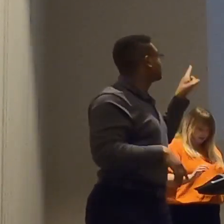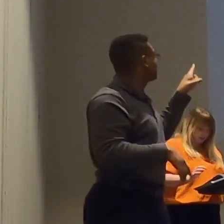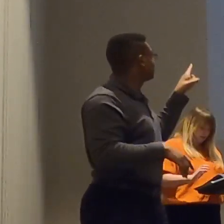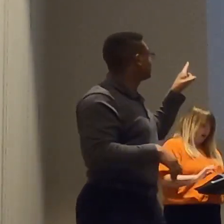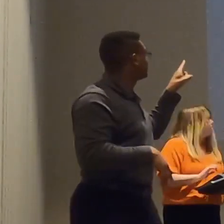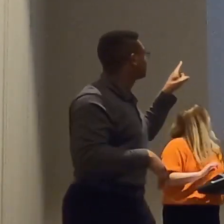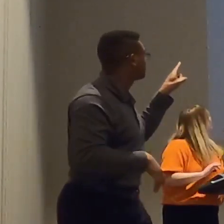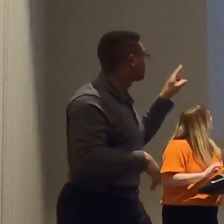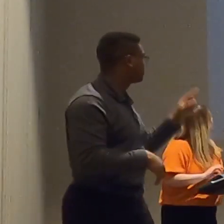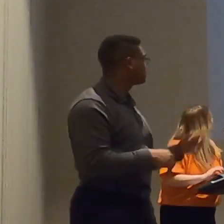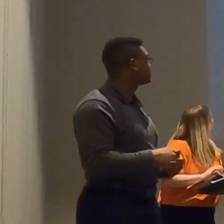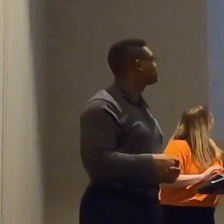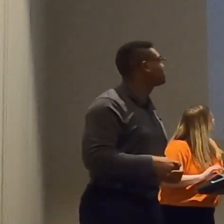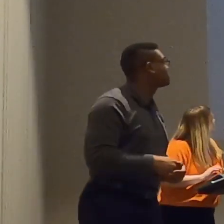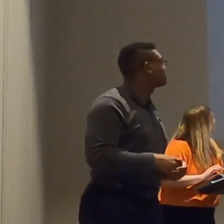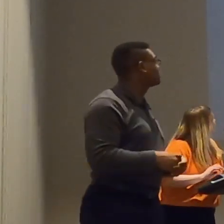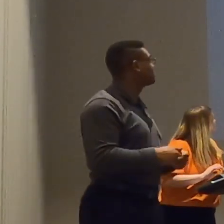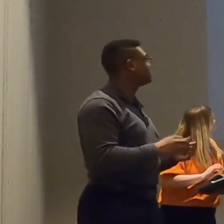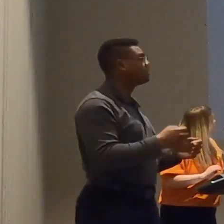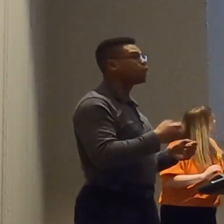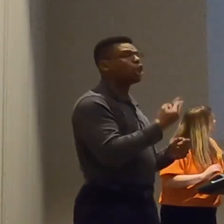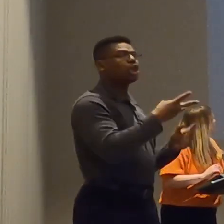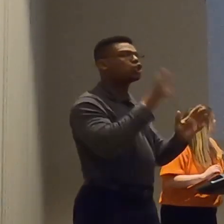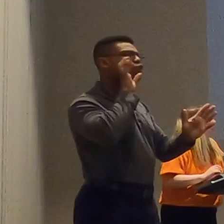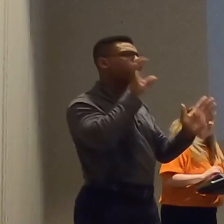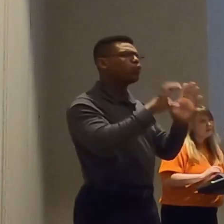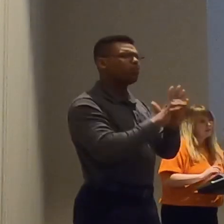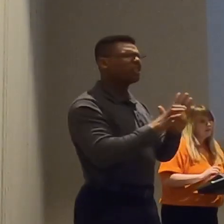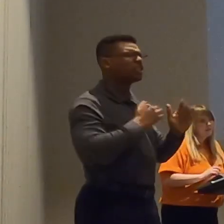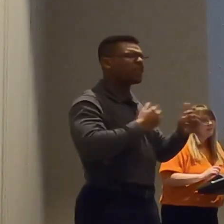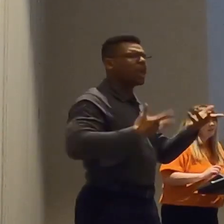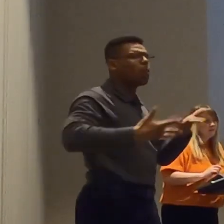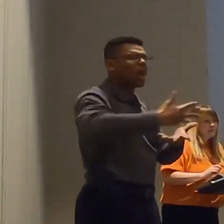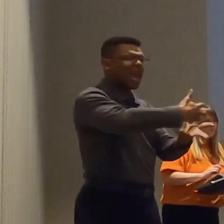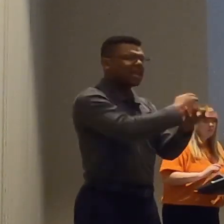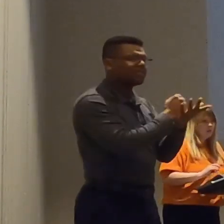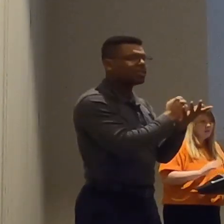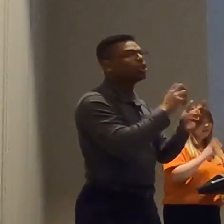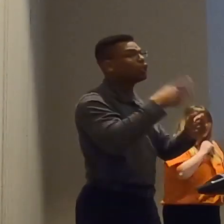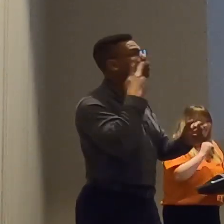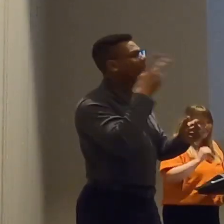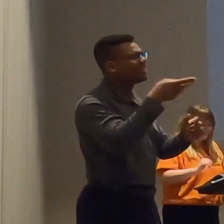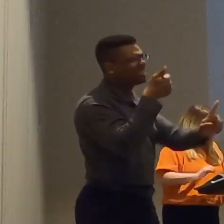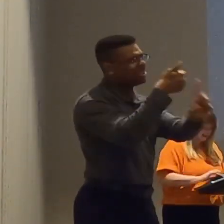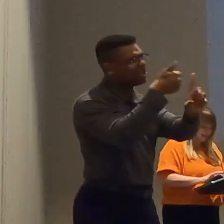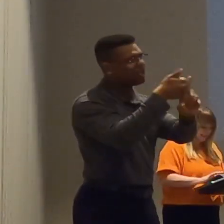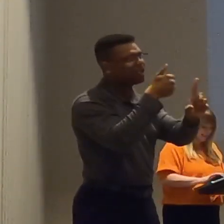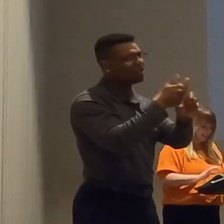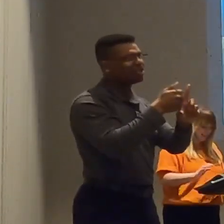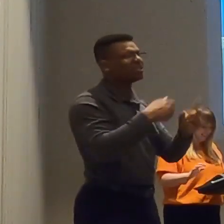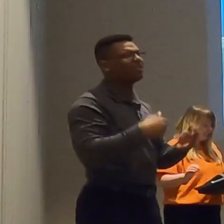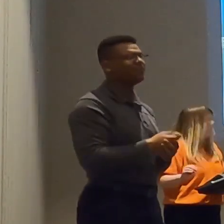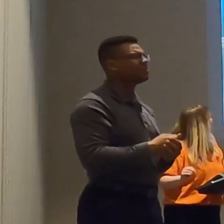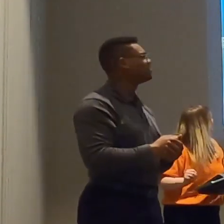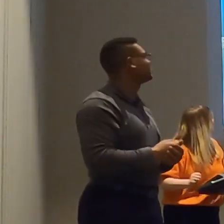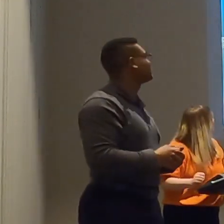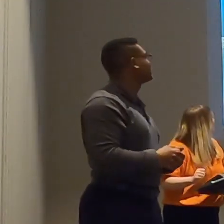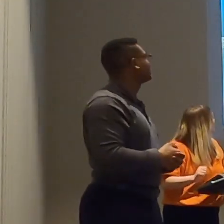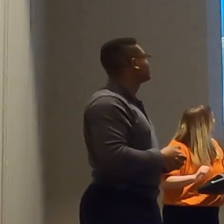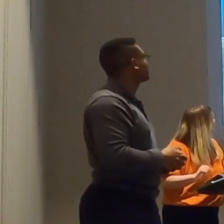So here are just a couple of images of the exhibition. You have to go see it yourself in person to kind of get a better idea,